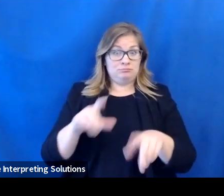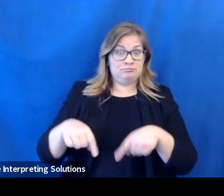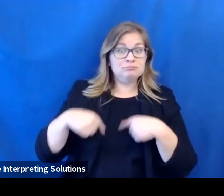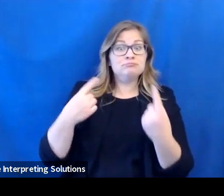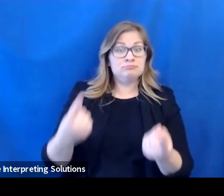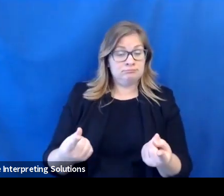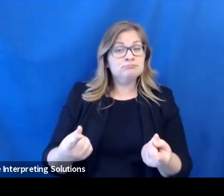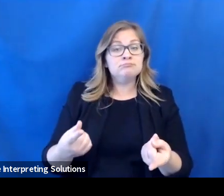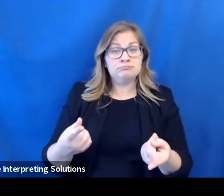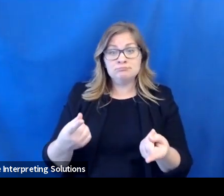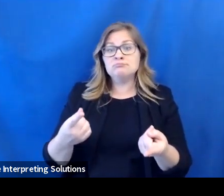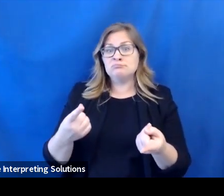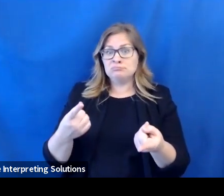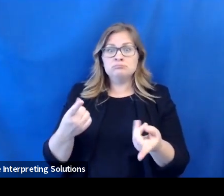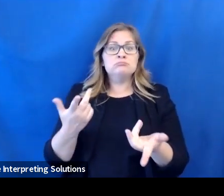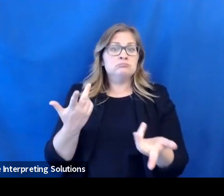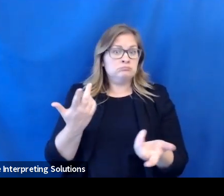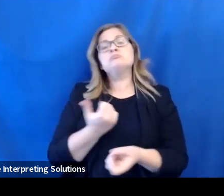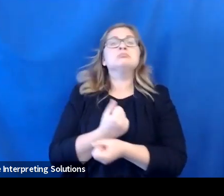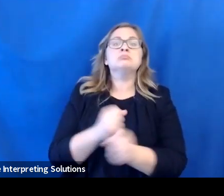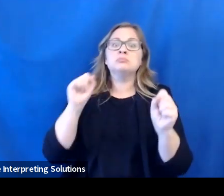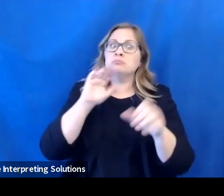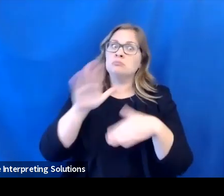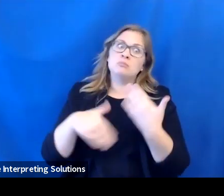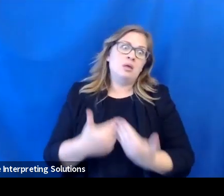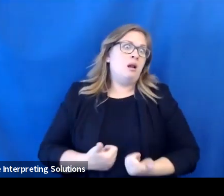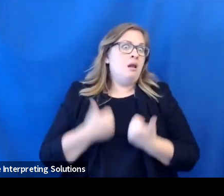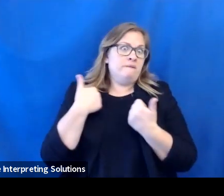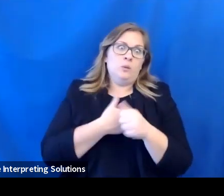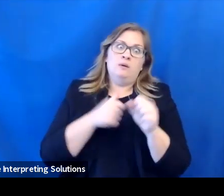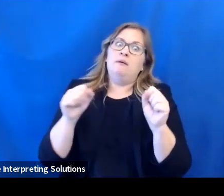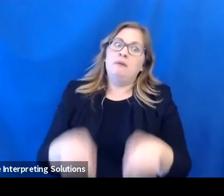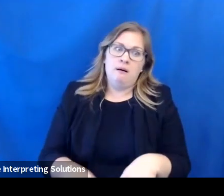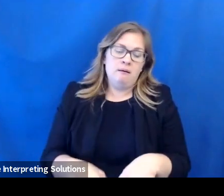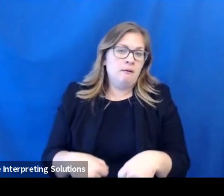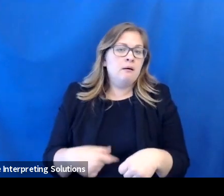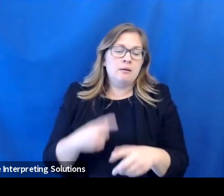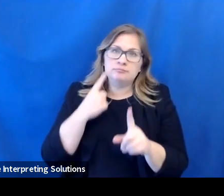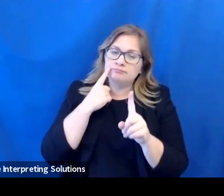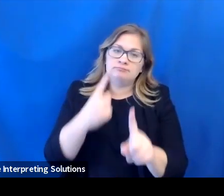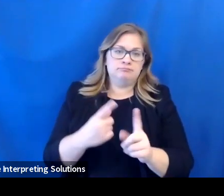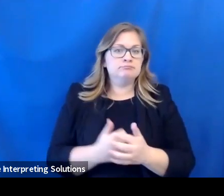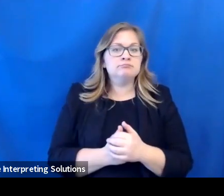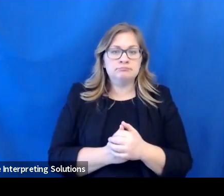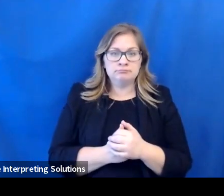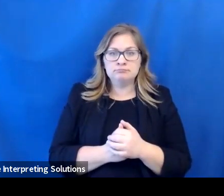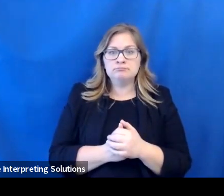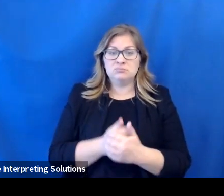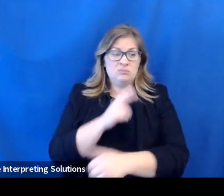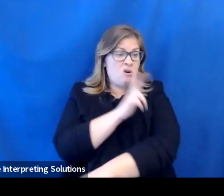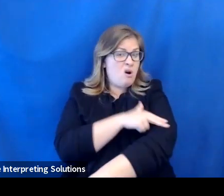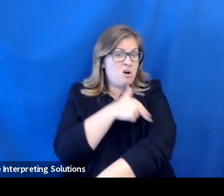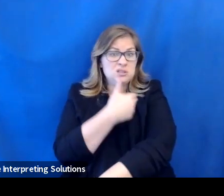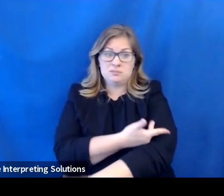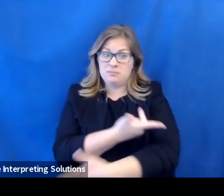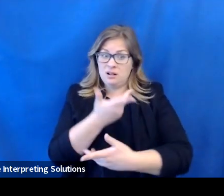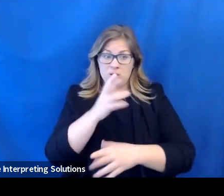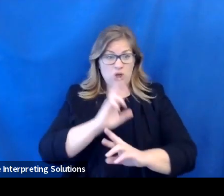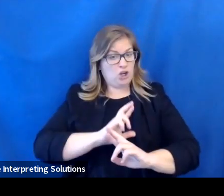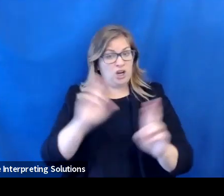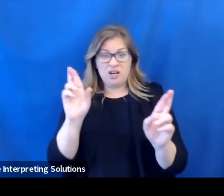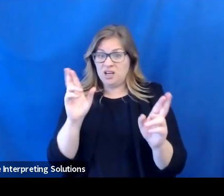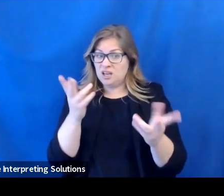lives that we need to save, and to have that hospital capacity there, while starting to think about ways to get people